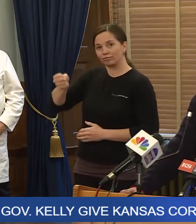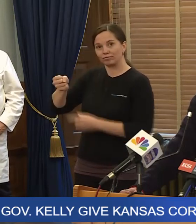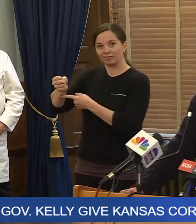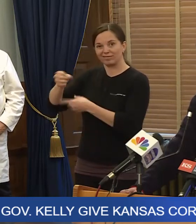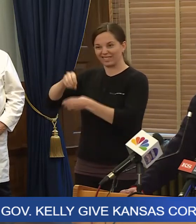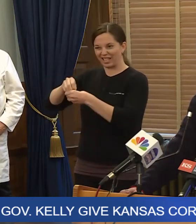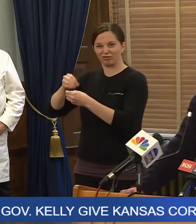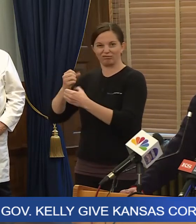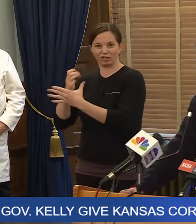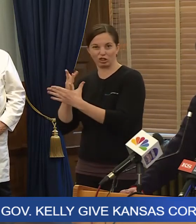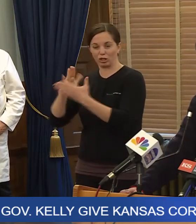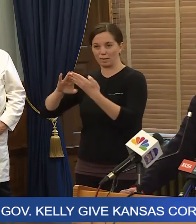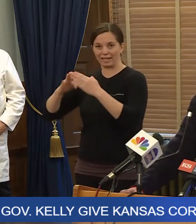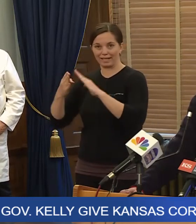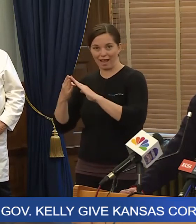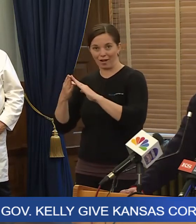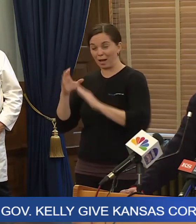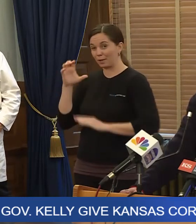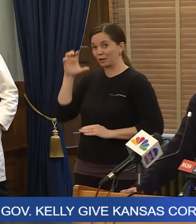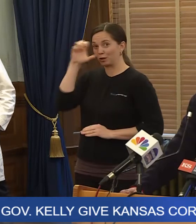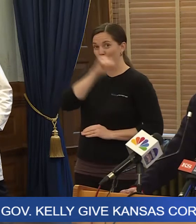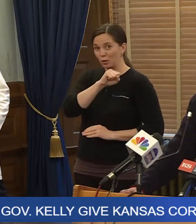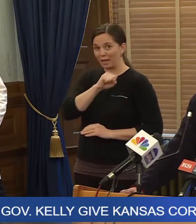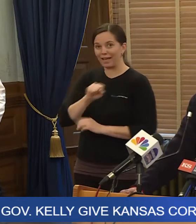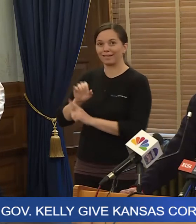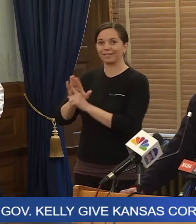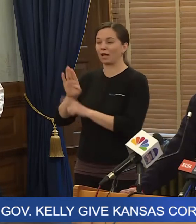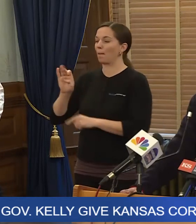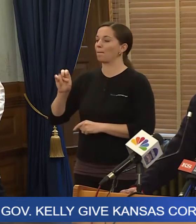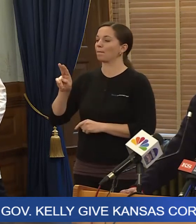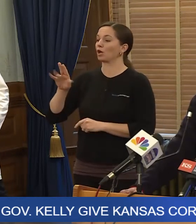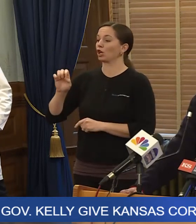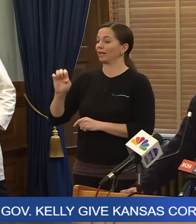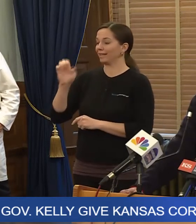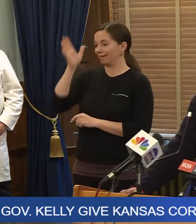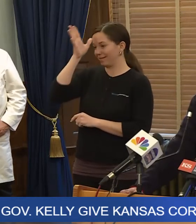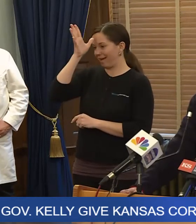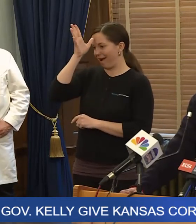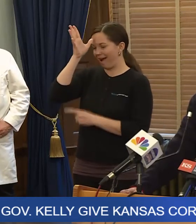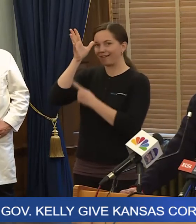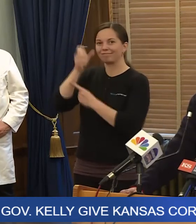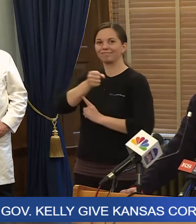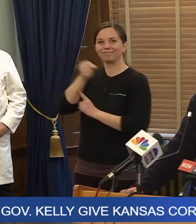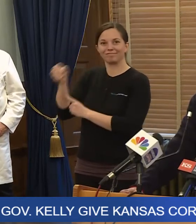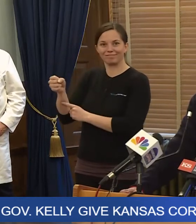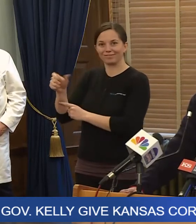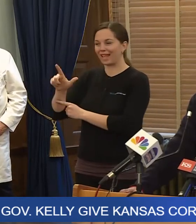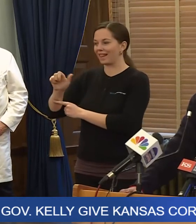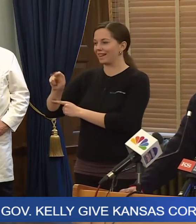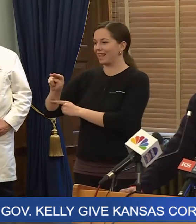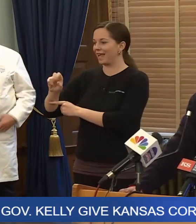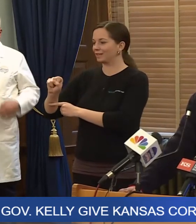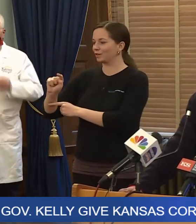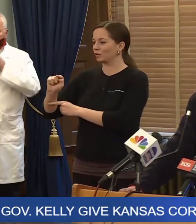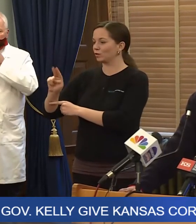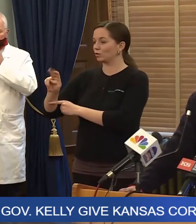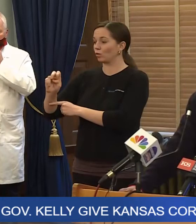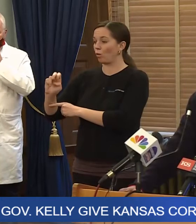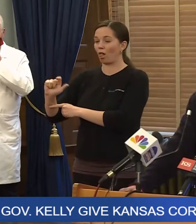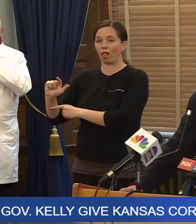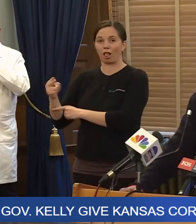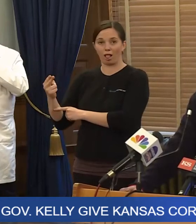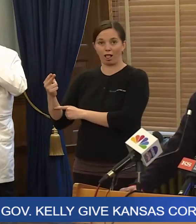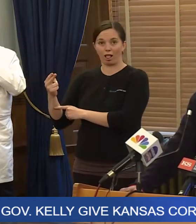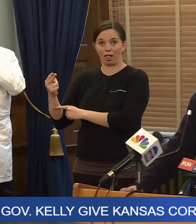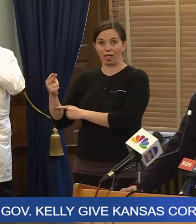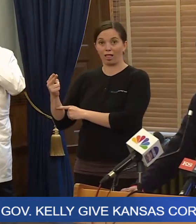I'm assuming that Bernie's dad was stationed at Landstuhl. And the same year that Bernie